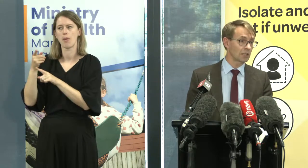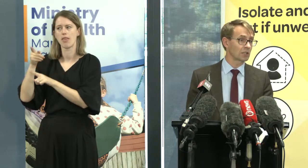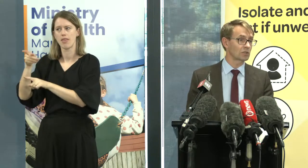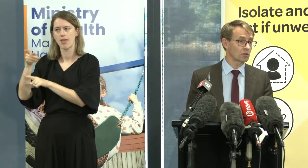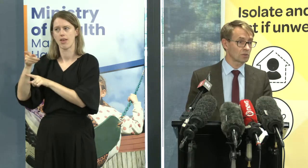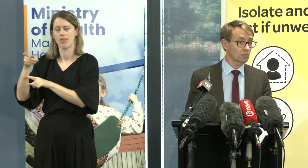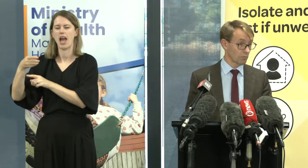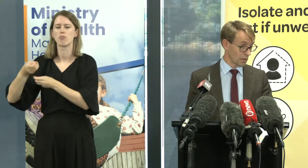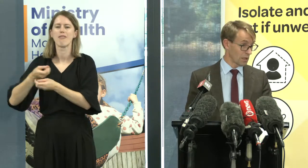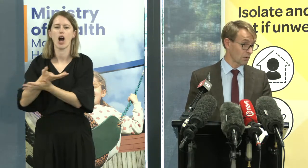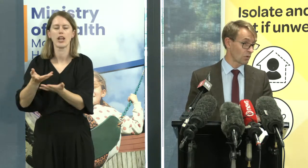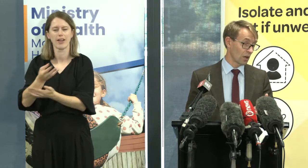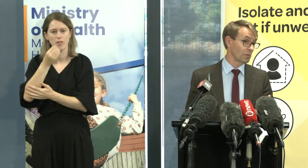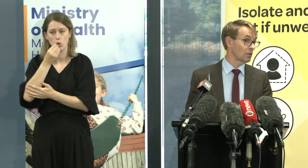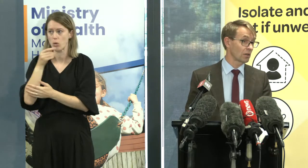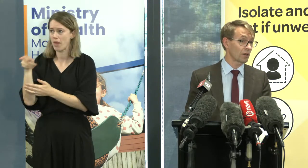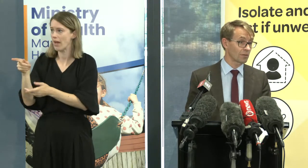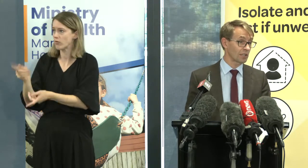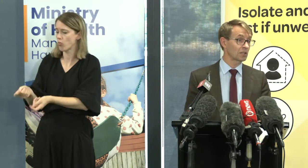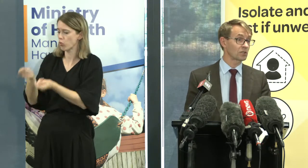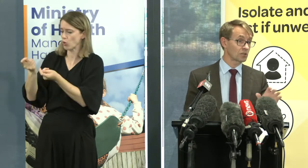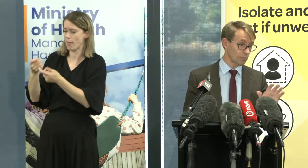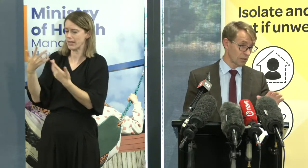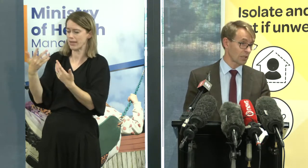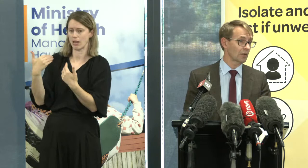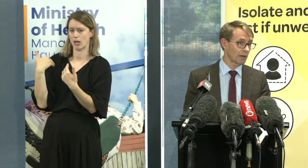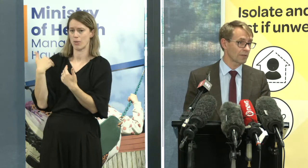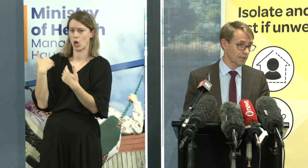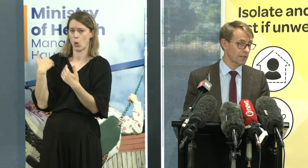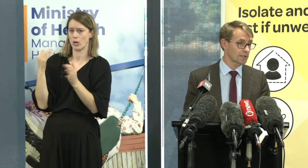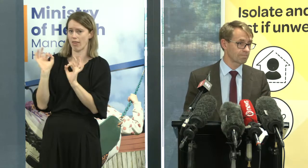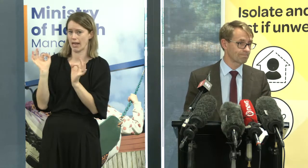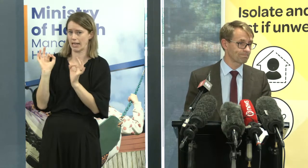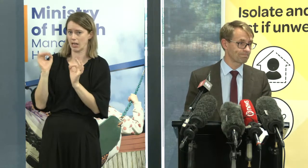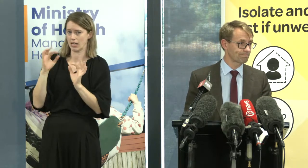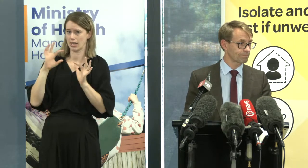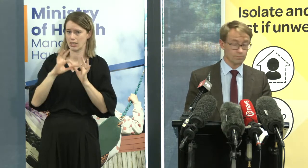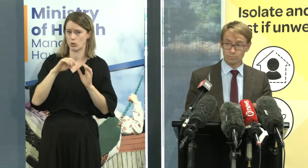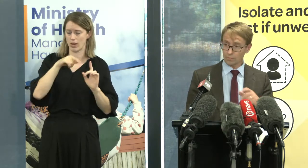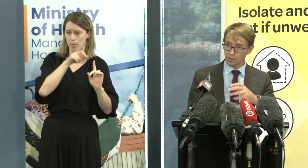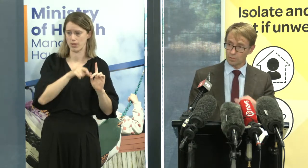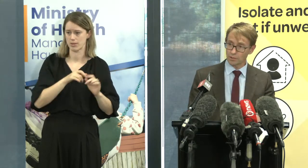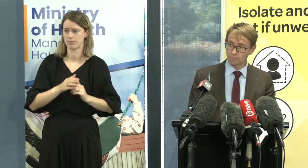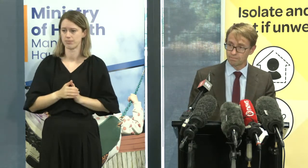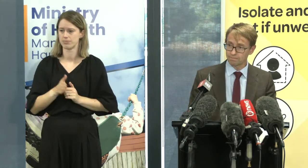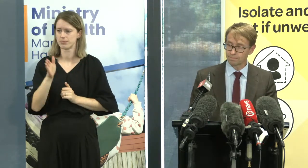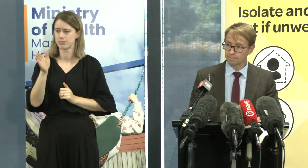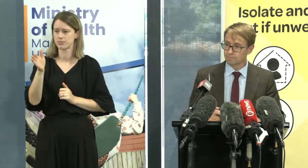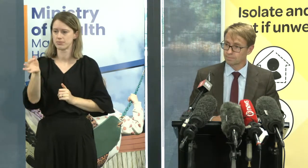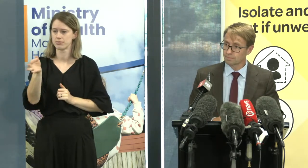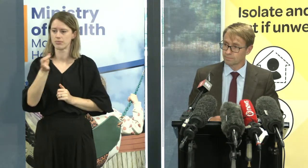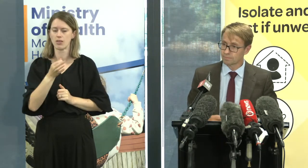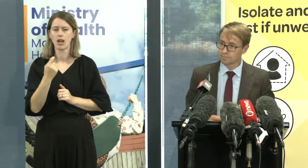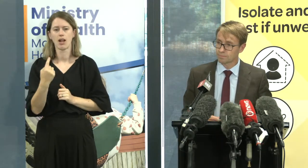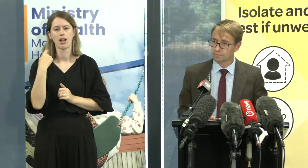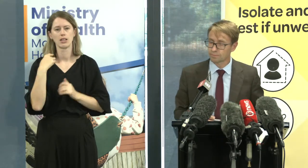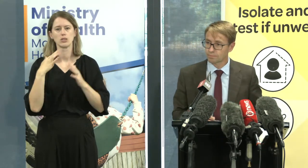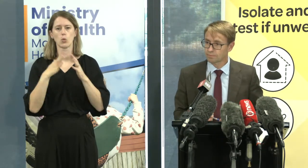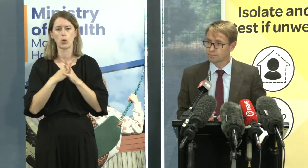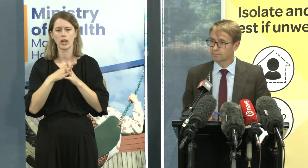haven't raised any concerns with me, or I haven't been notified of any concerns particularly around this case. Dr. Bloomfield. You spoke last week